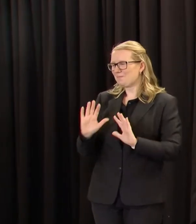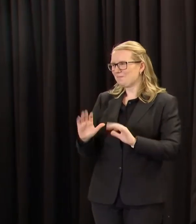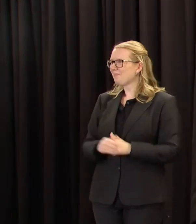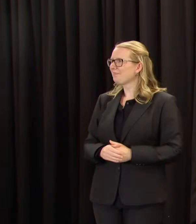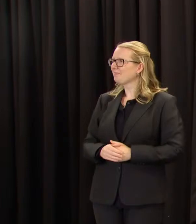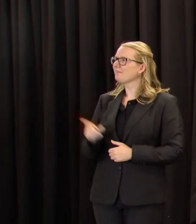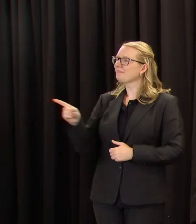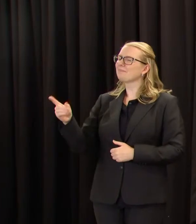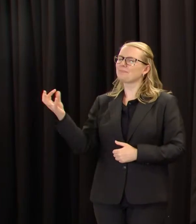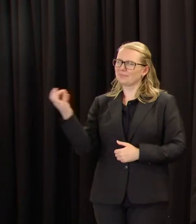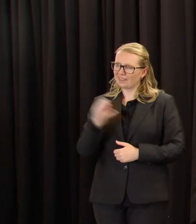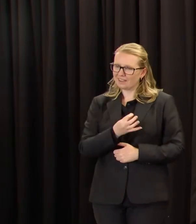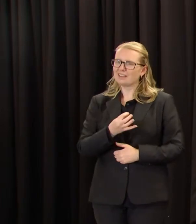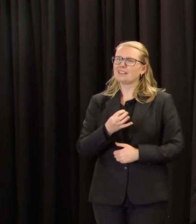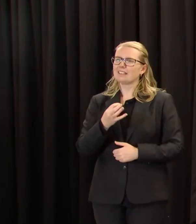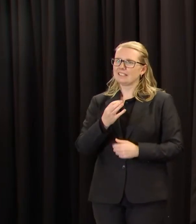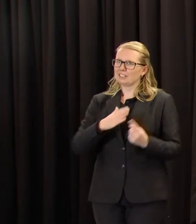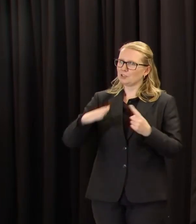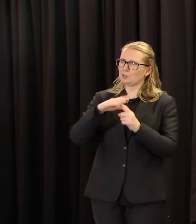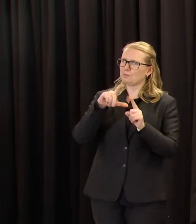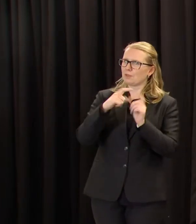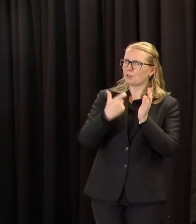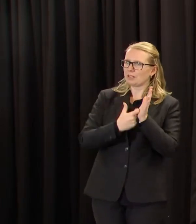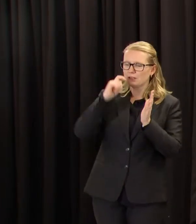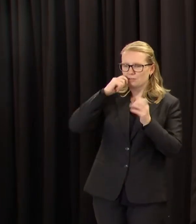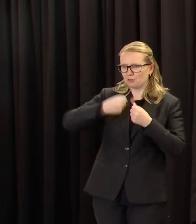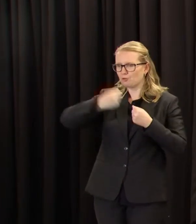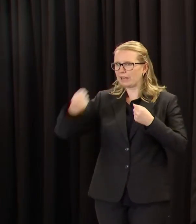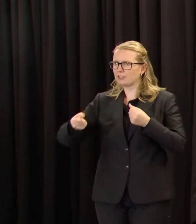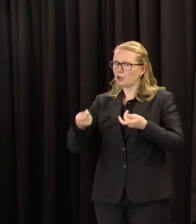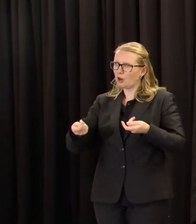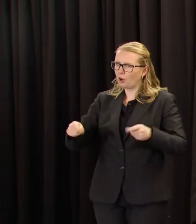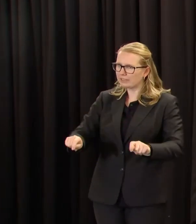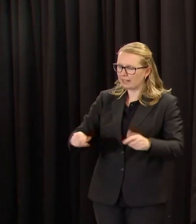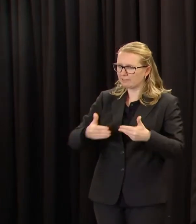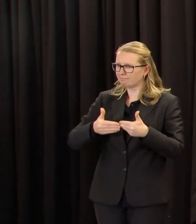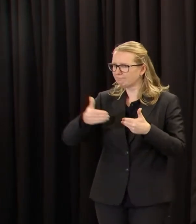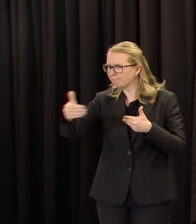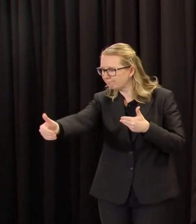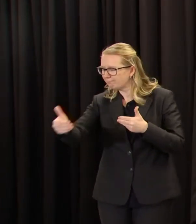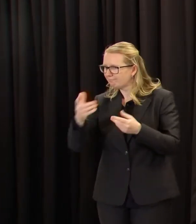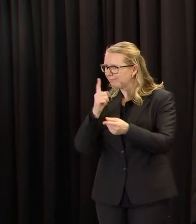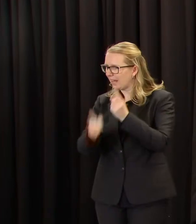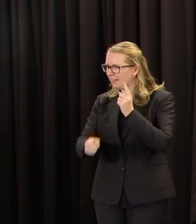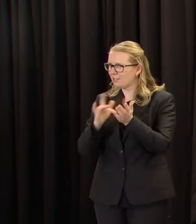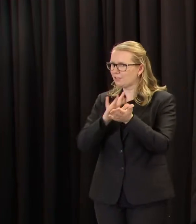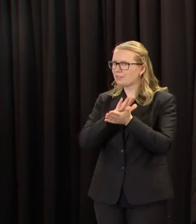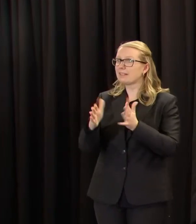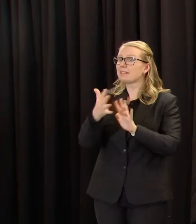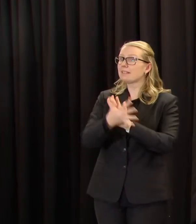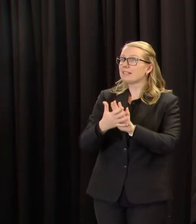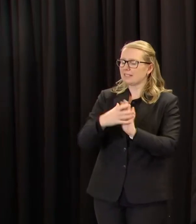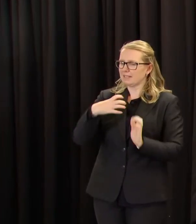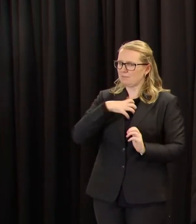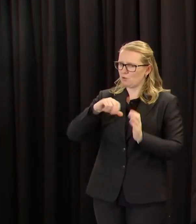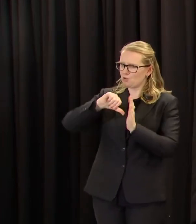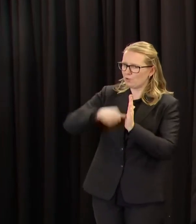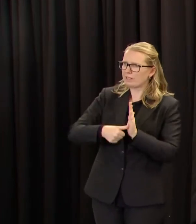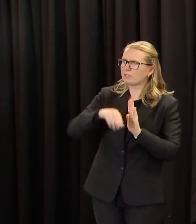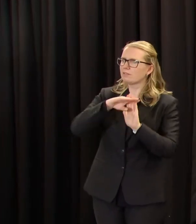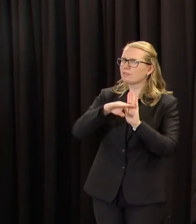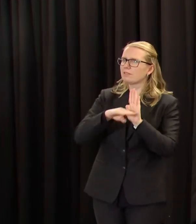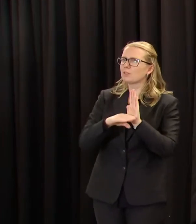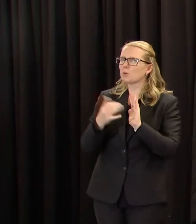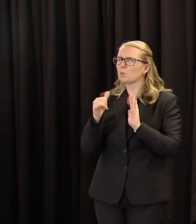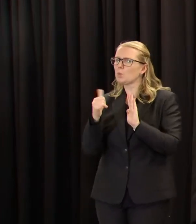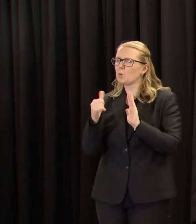chose considerations to extend lockdown beyond Thursday, is he looking at tightening the restrictions? You said he's looking at if we can